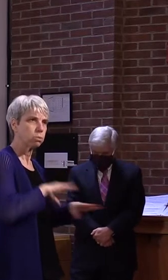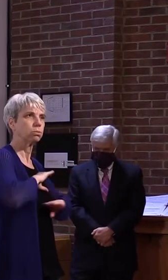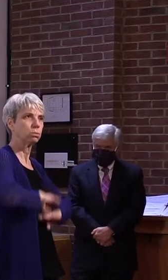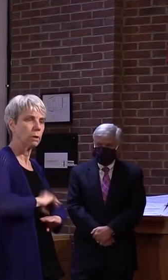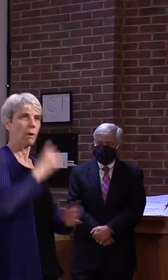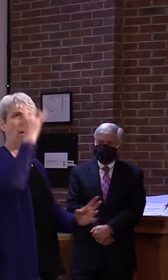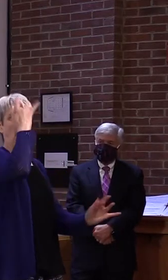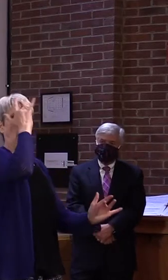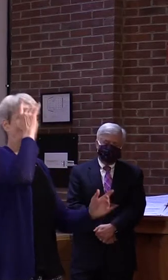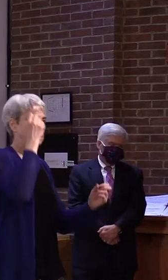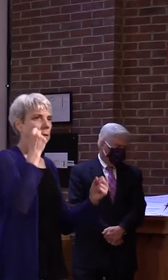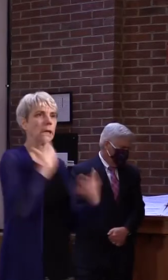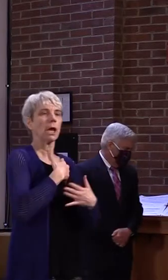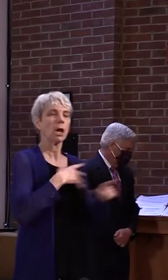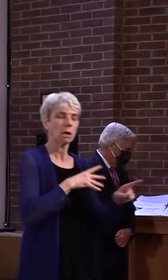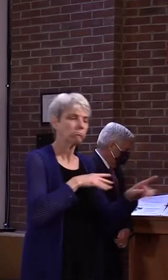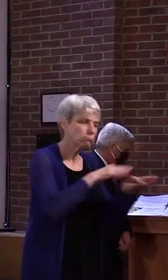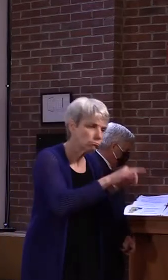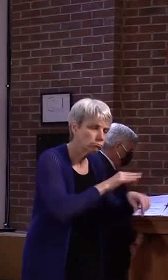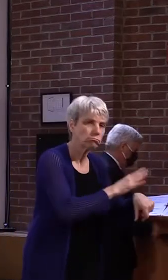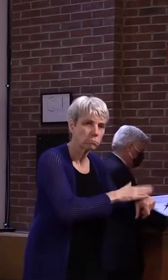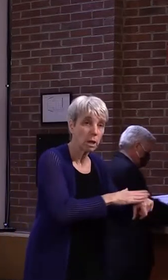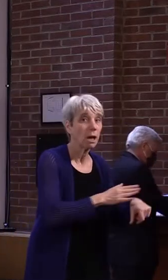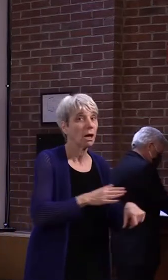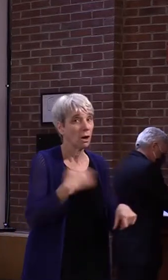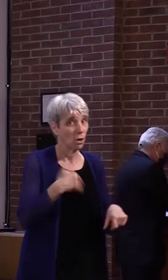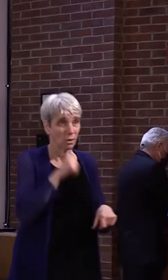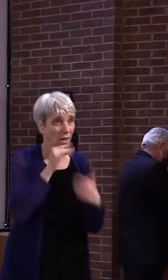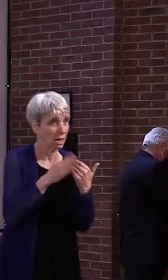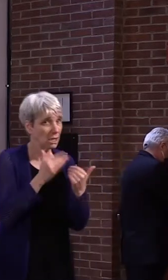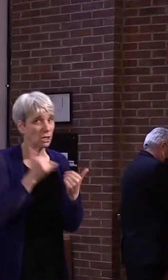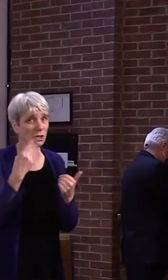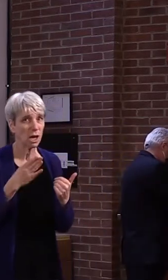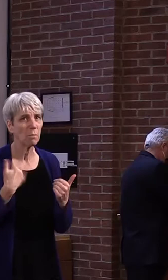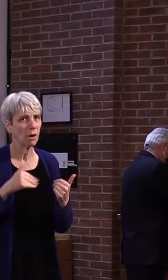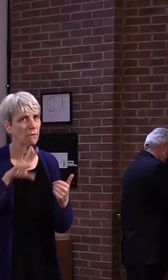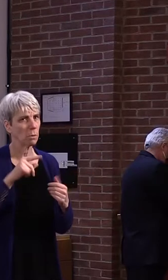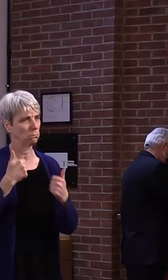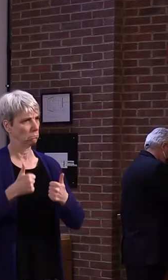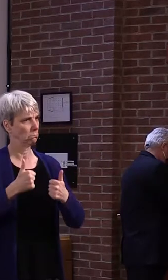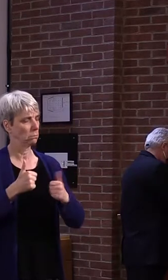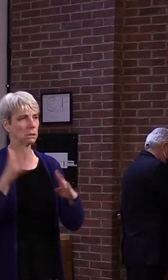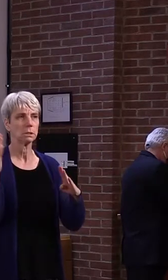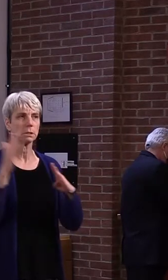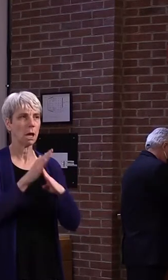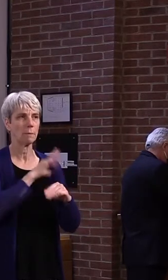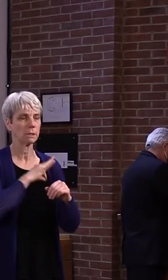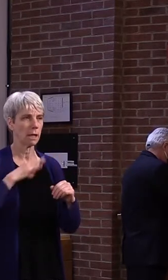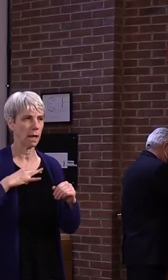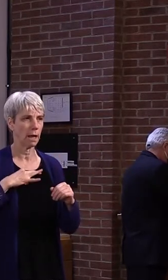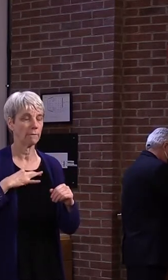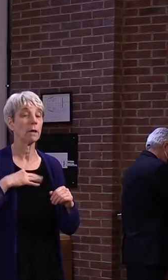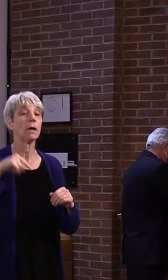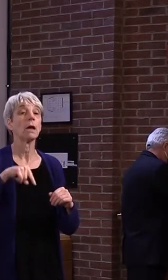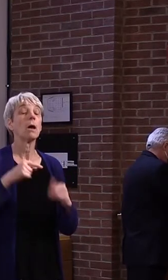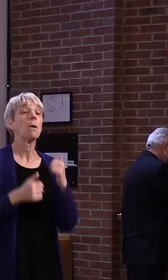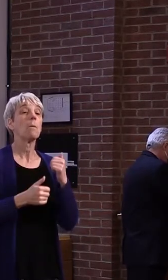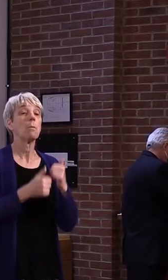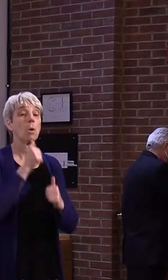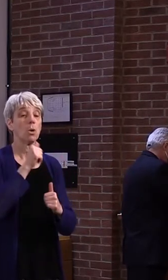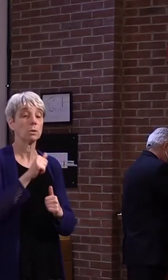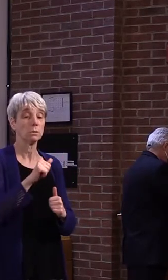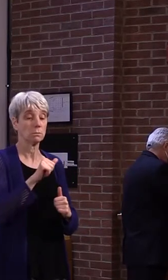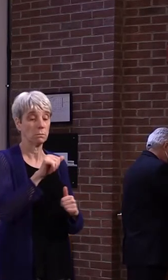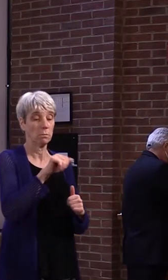job, but I'm proud to say we're doing it well. Here in Vermont, 92% of cases are interviewed within 24